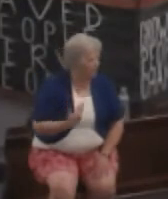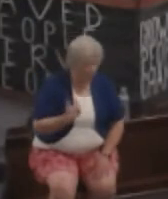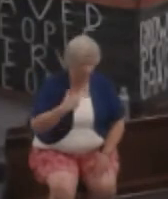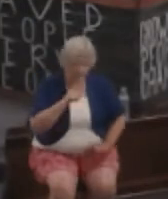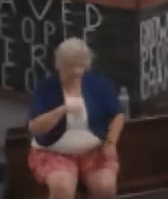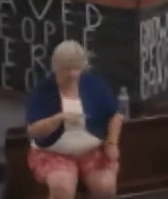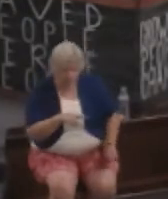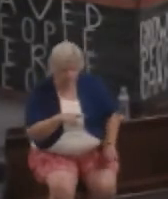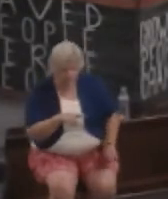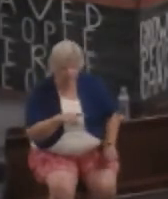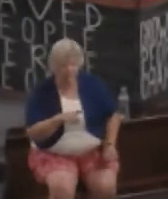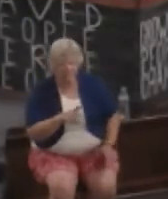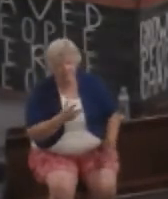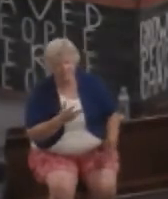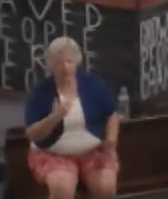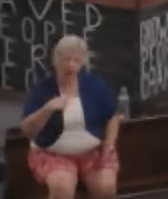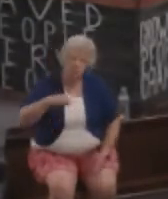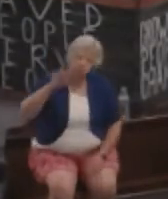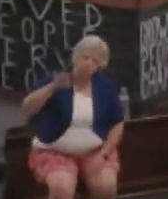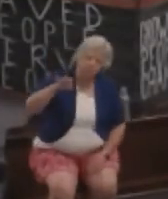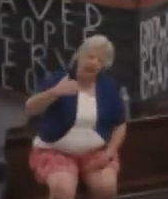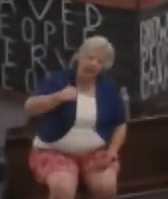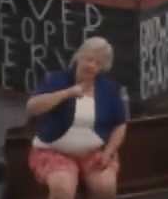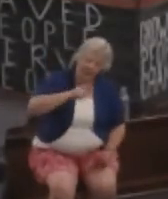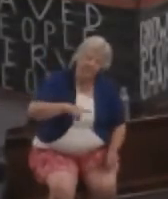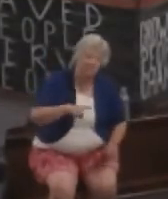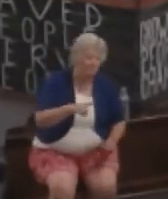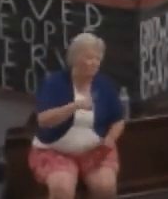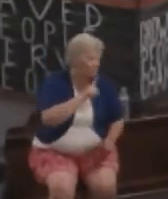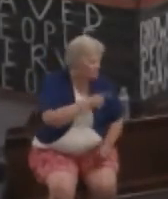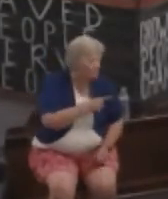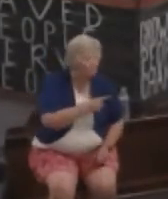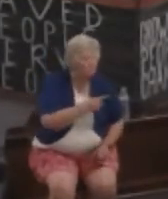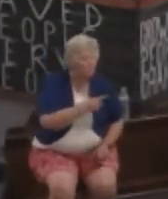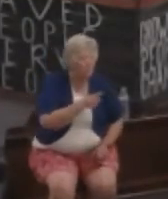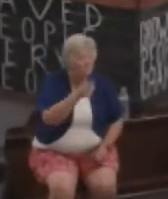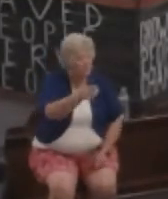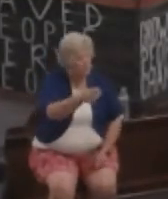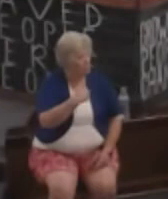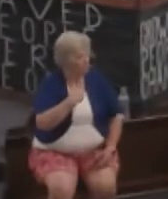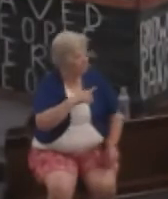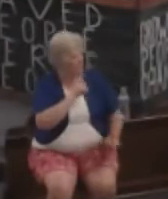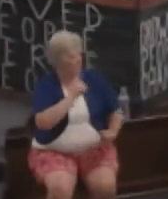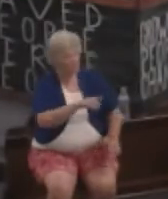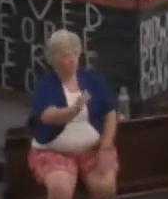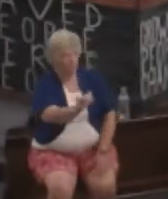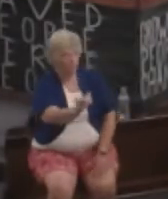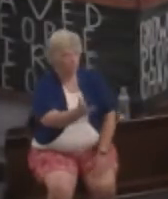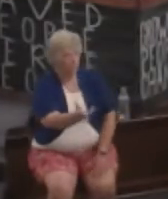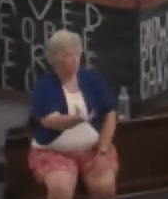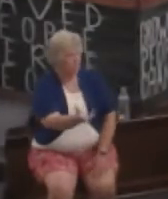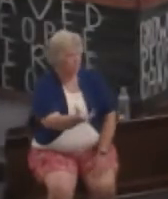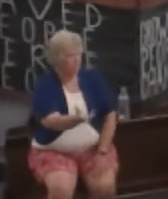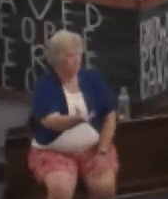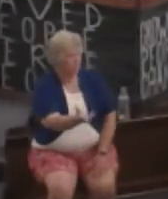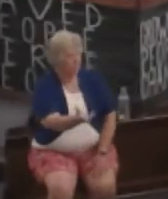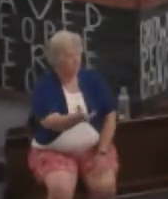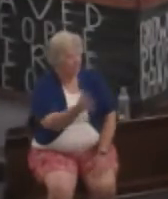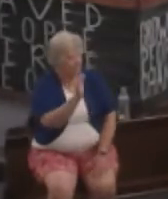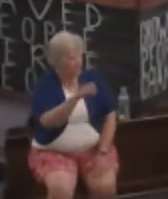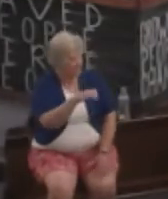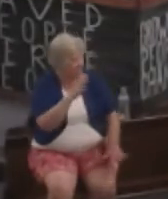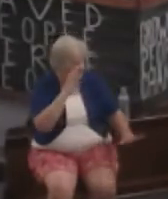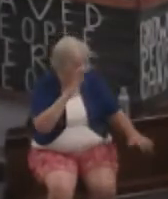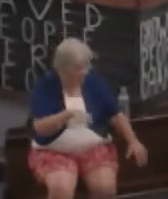That's not the shocking part. Of course, I'm preaching. I've got the answer. But you also have the answer. That's the